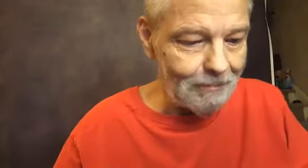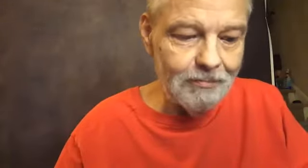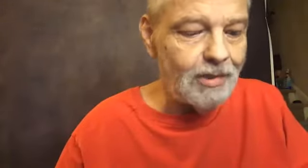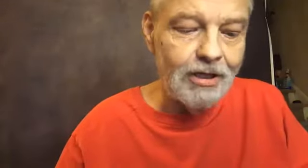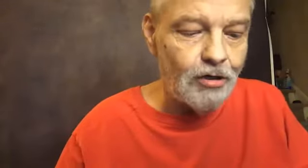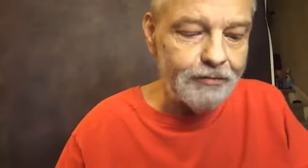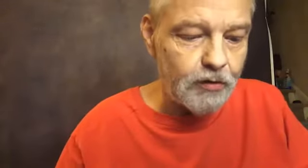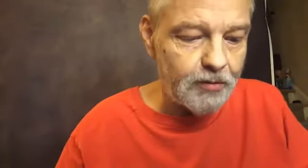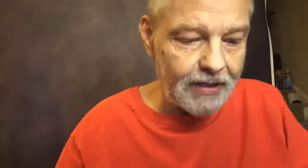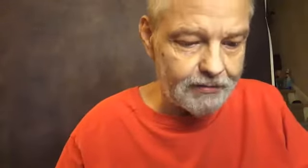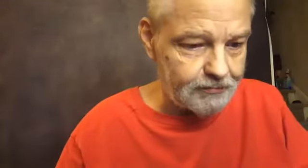You don't have to worry about it.